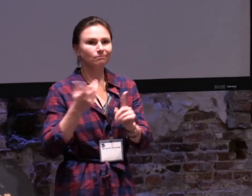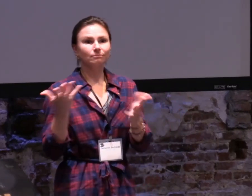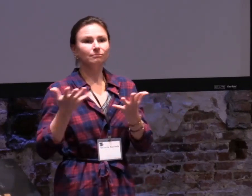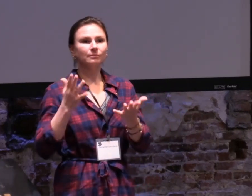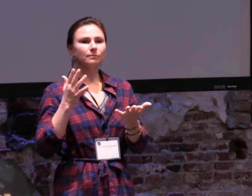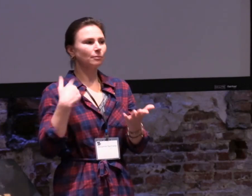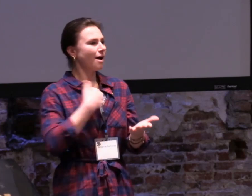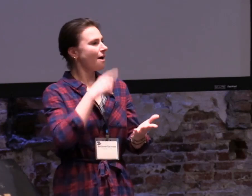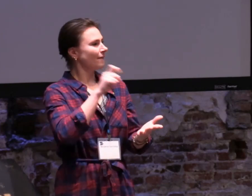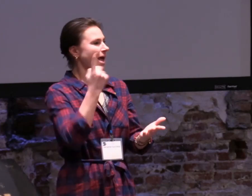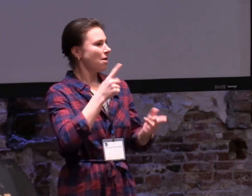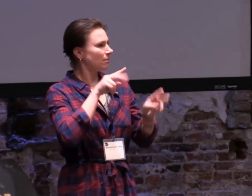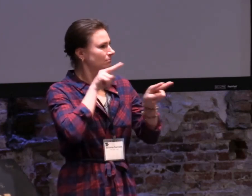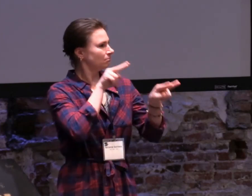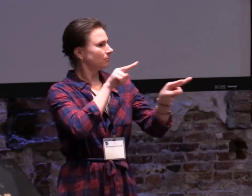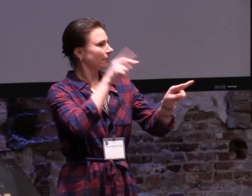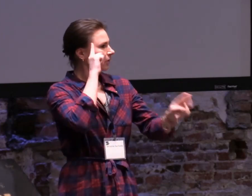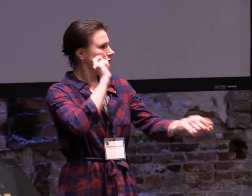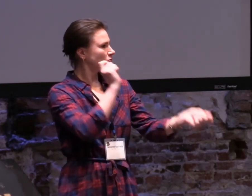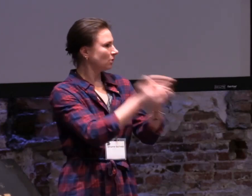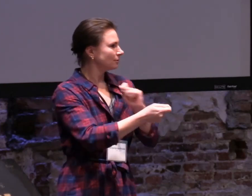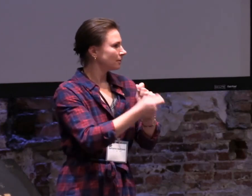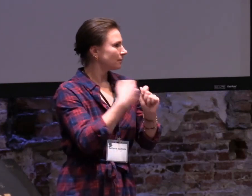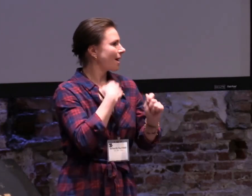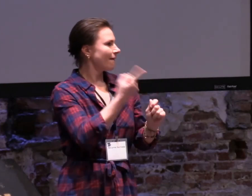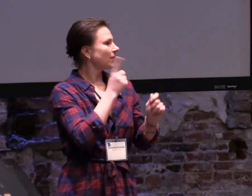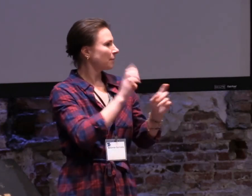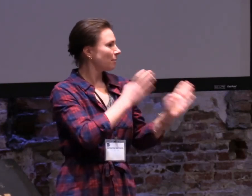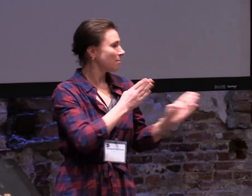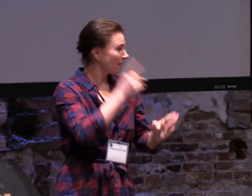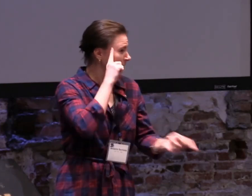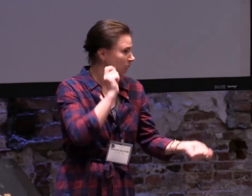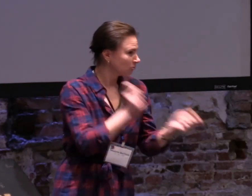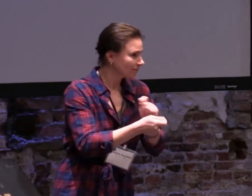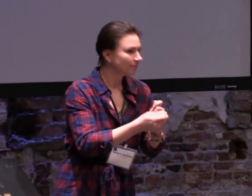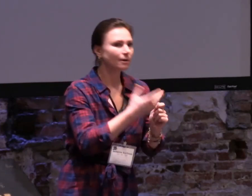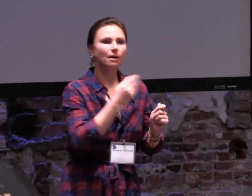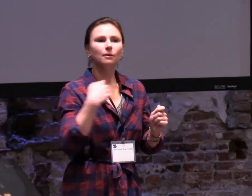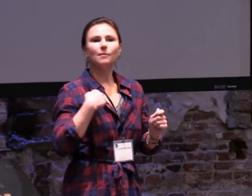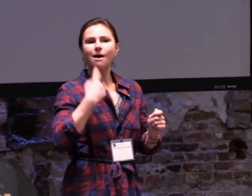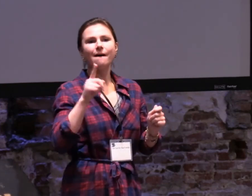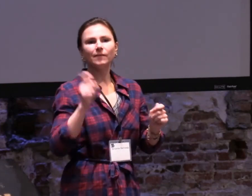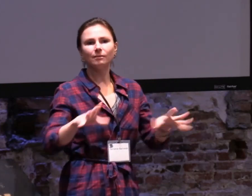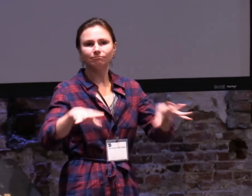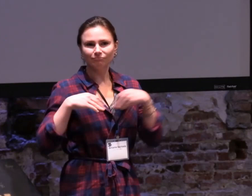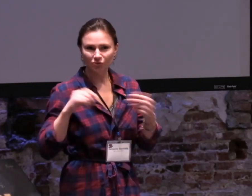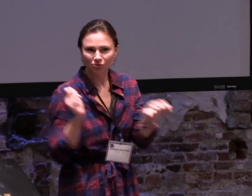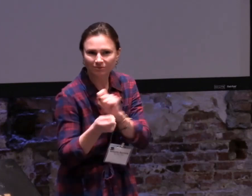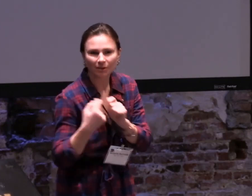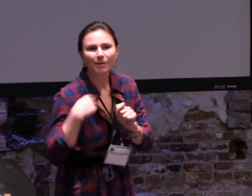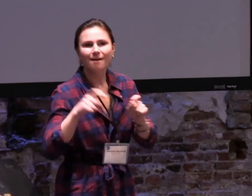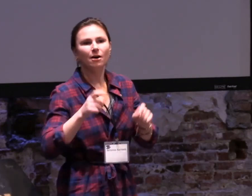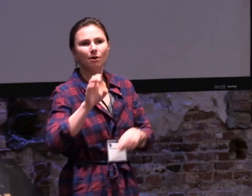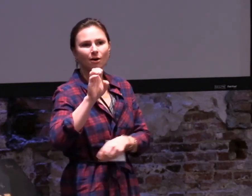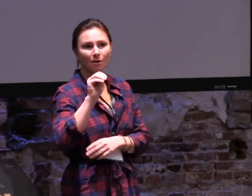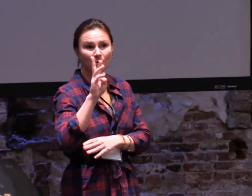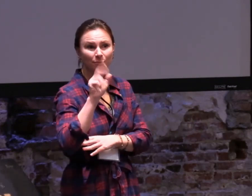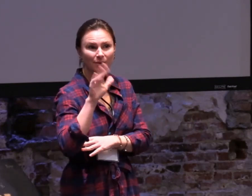helped me found the Deaf Austin Theater. It helps you aspire for change, look for change, and create change. Also to